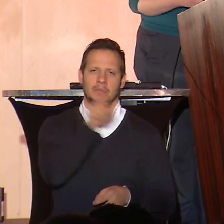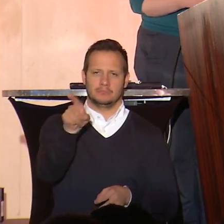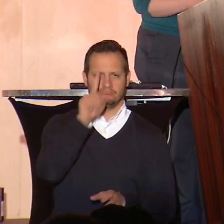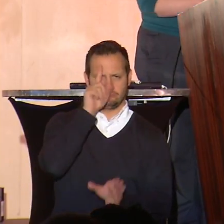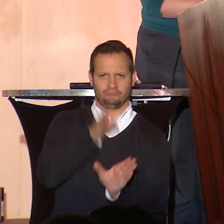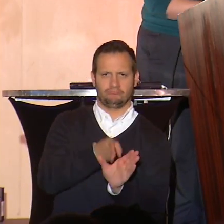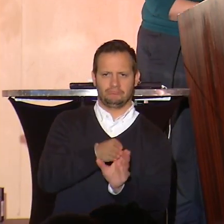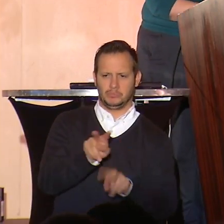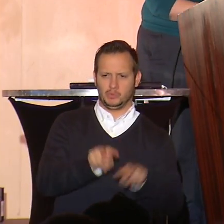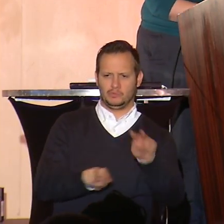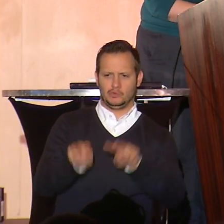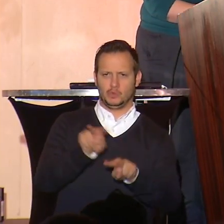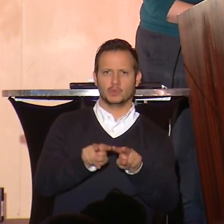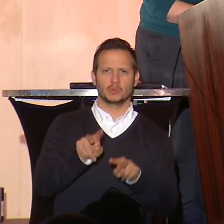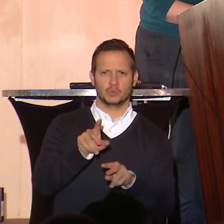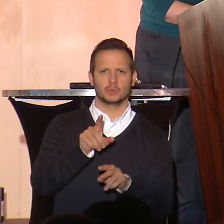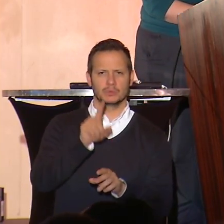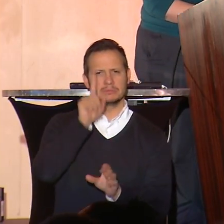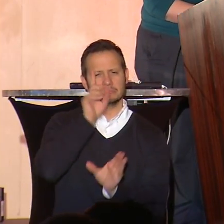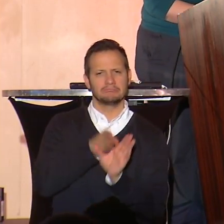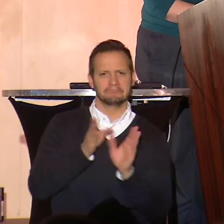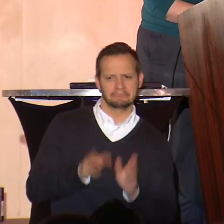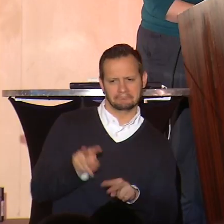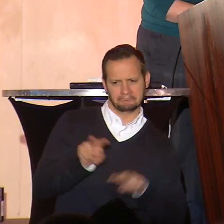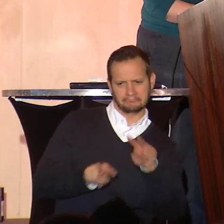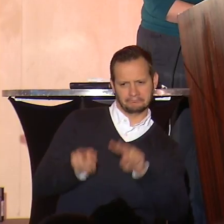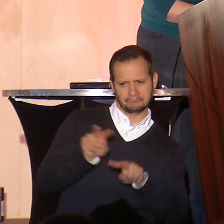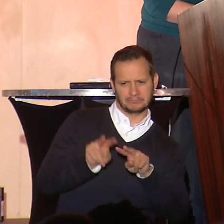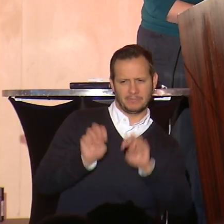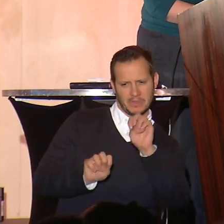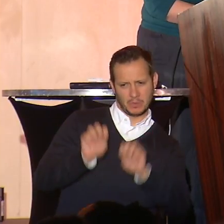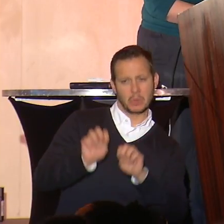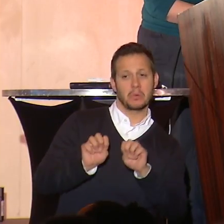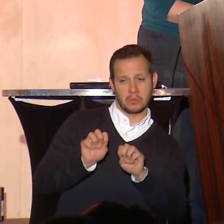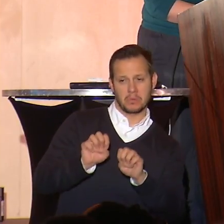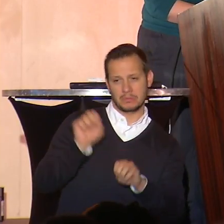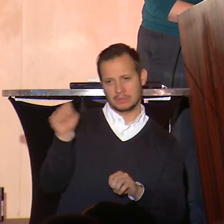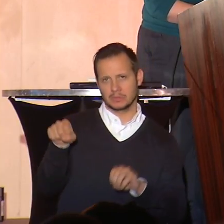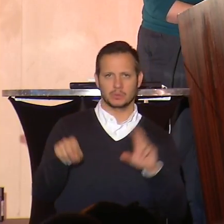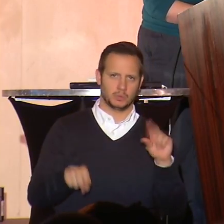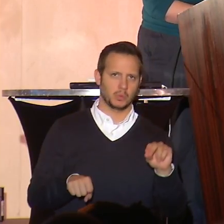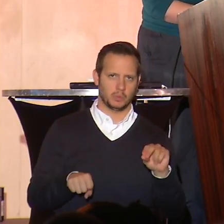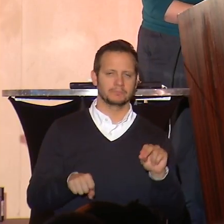or a psychologist to be mentally competent before you can go forward to qualify.